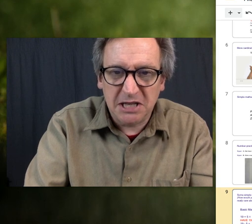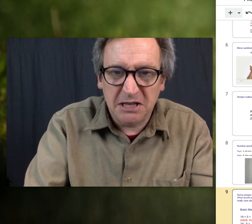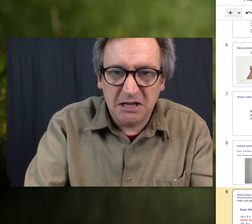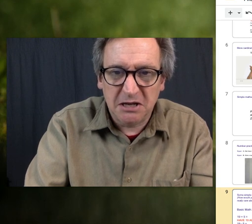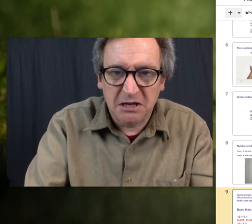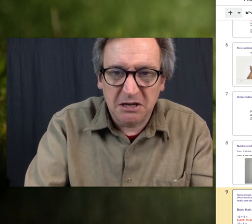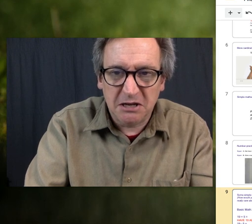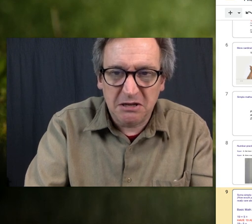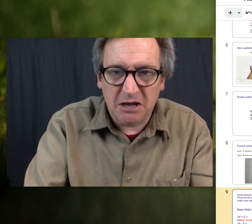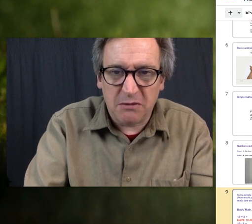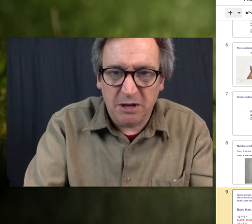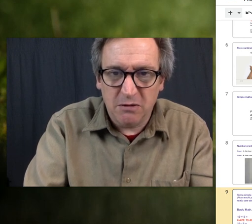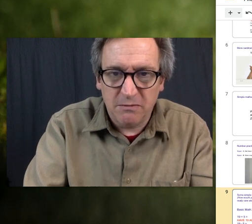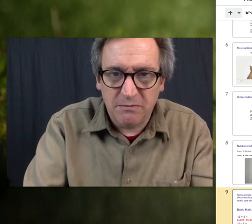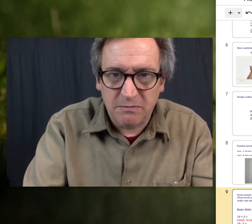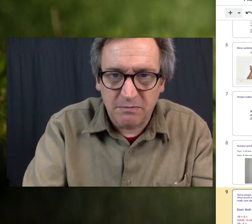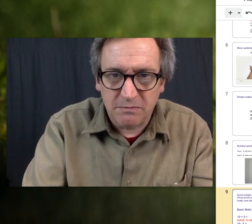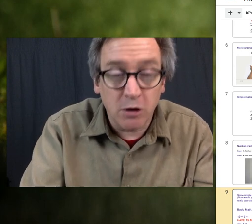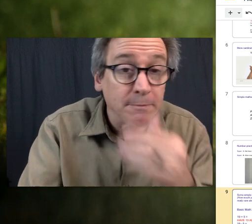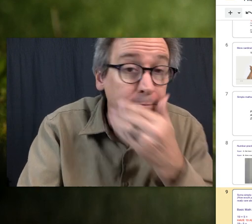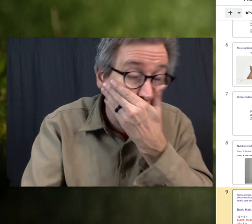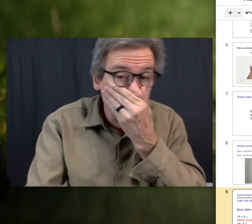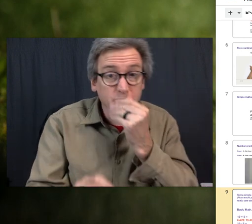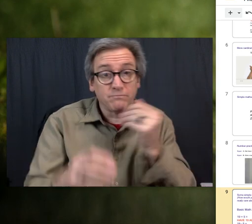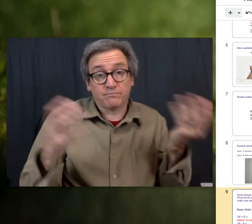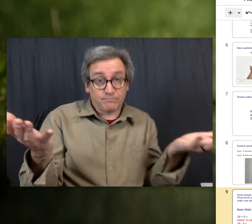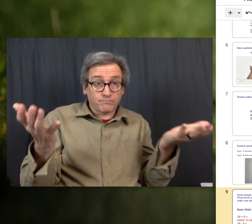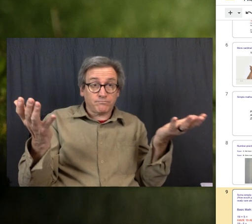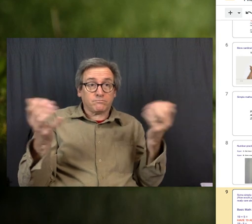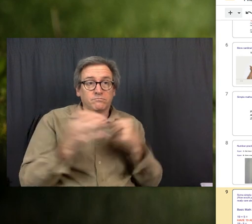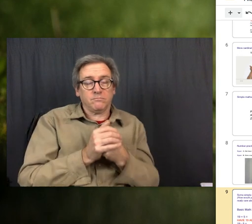List in the. There we go. Okay.